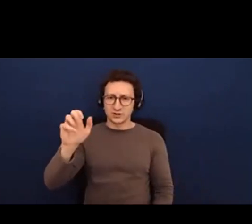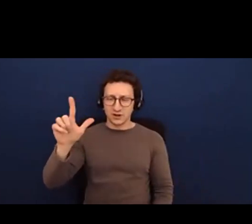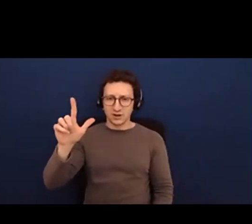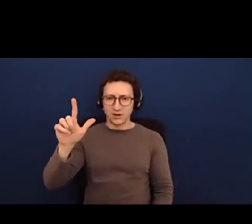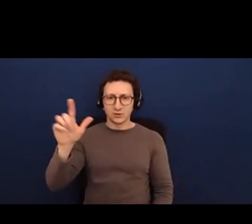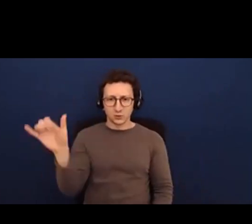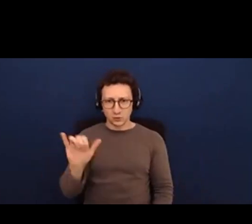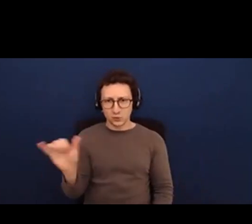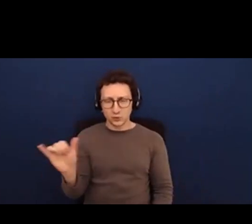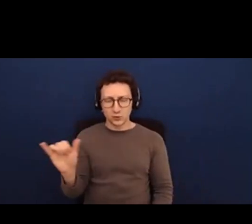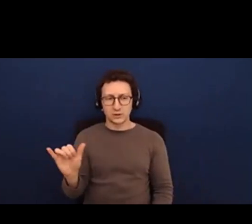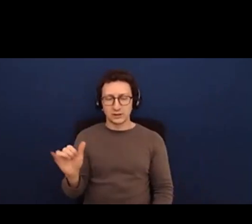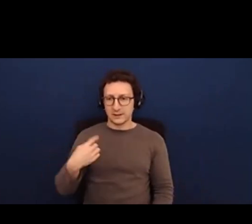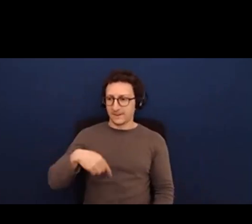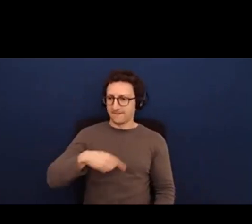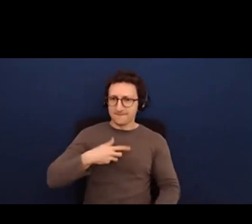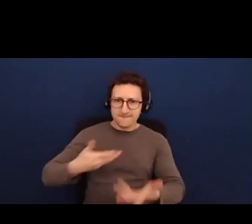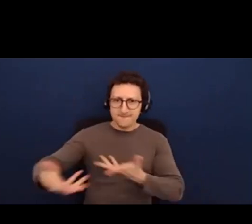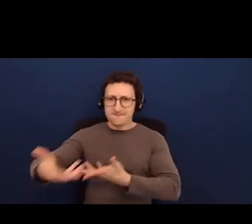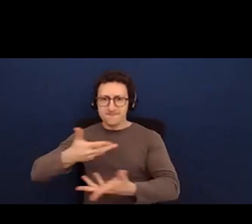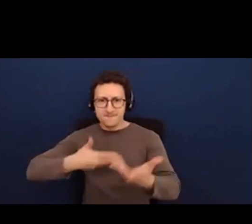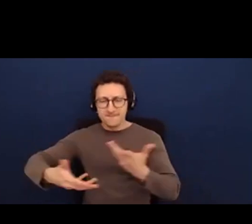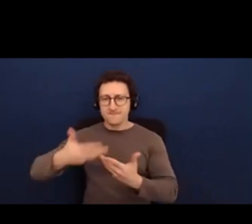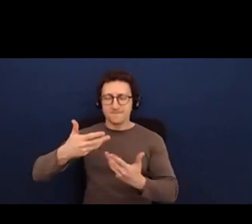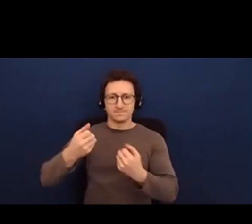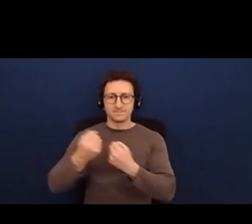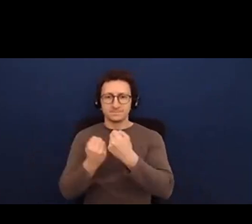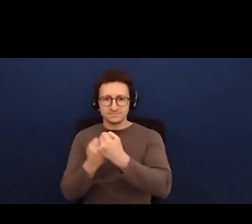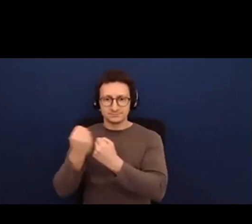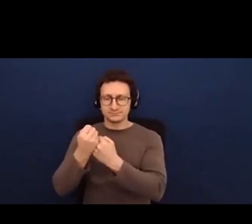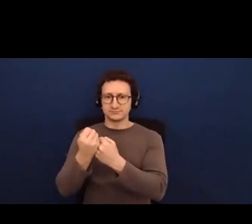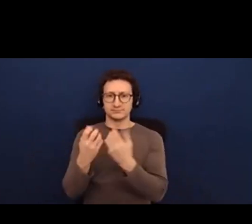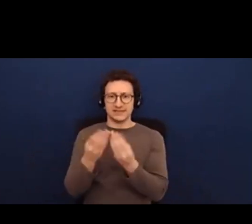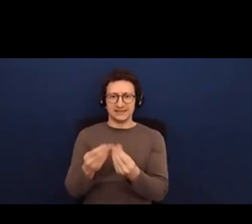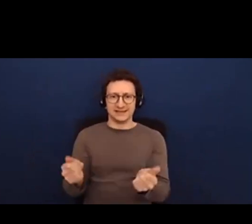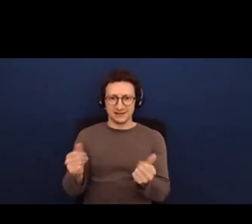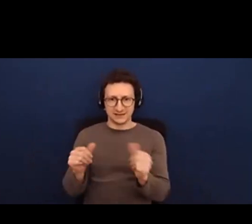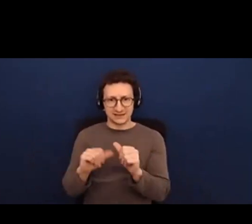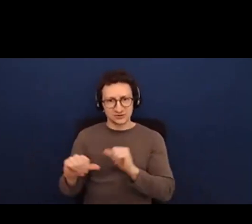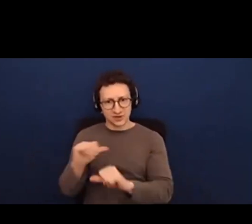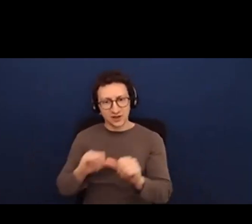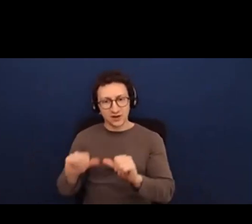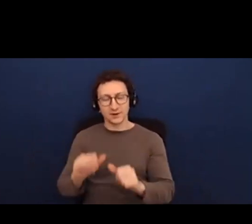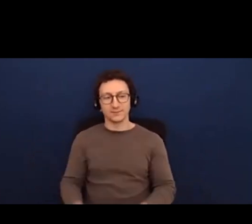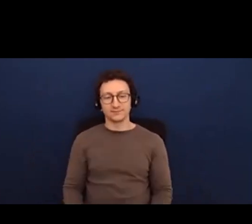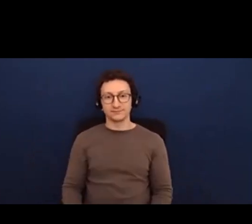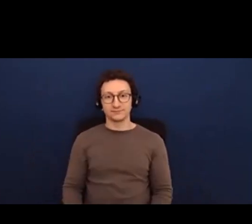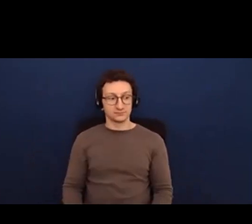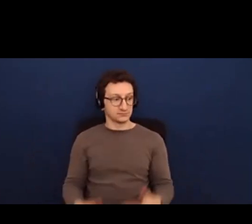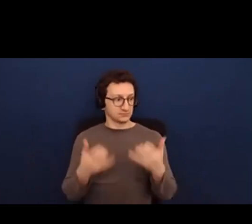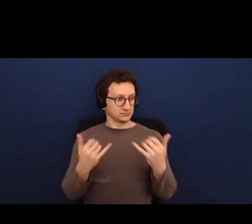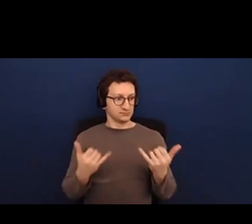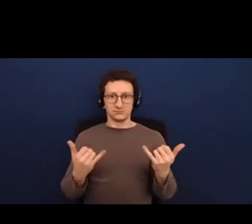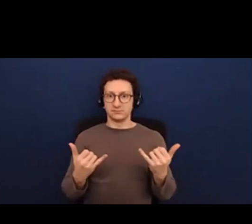in which it's dealt with. And we understand that in terms of the virus, the pandemic, the search for a vaccine, the need